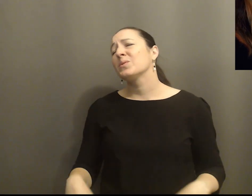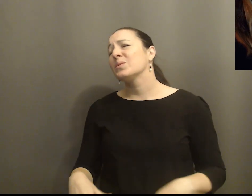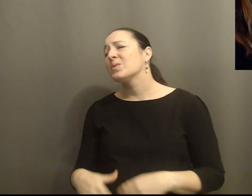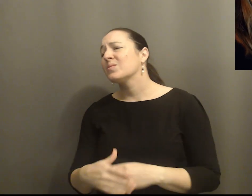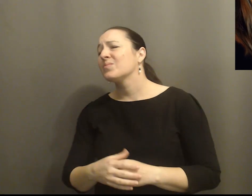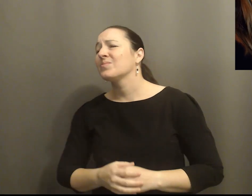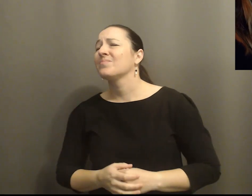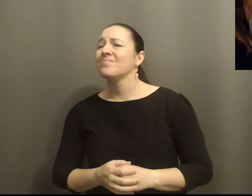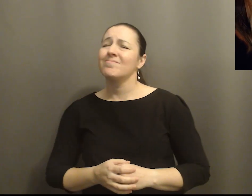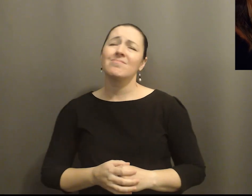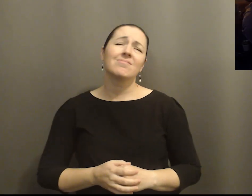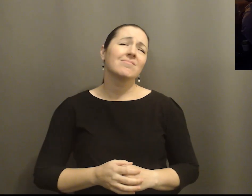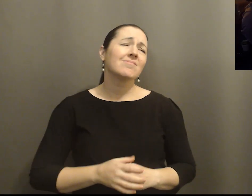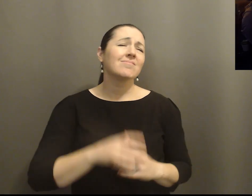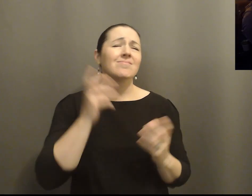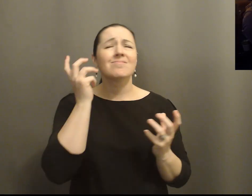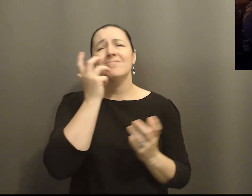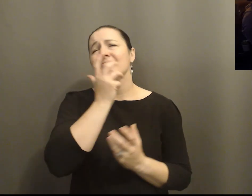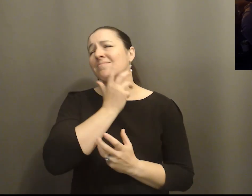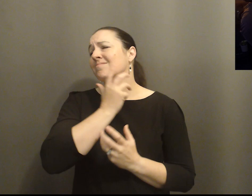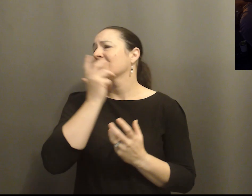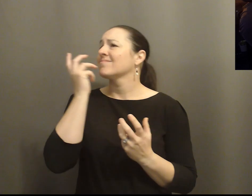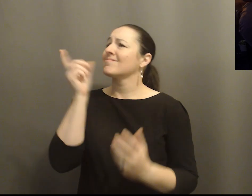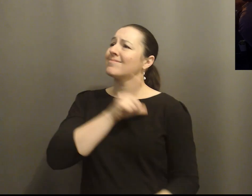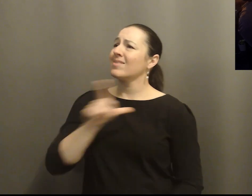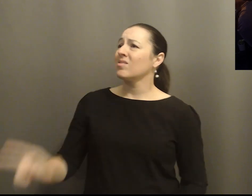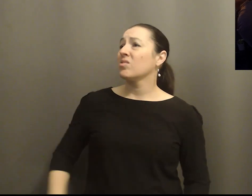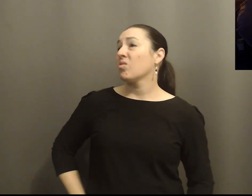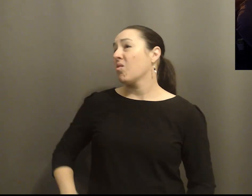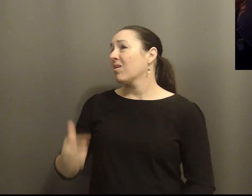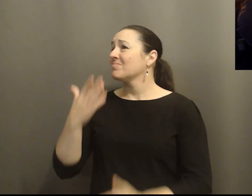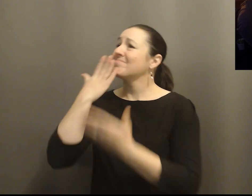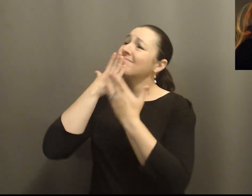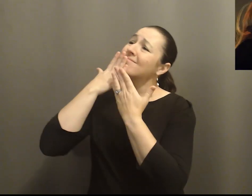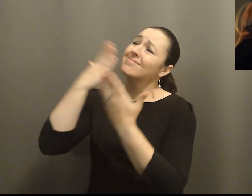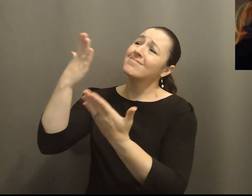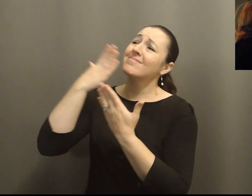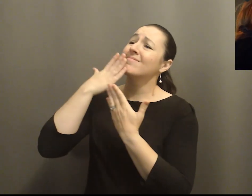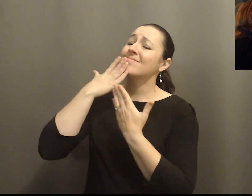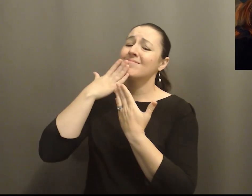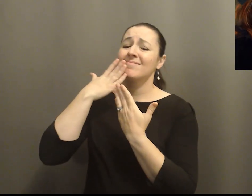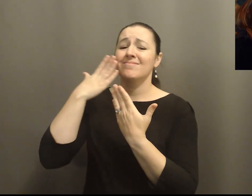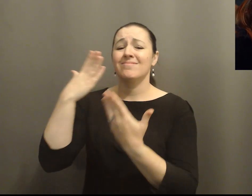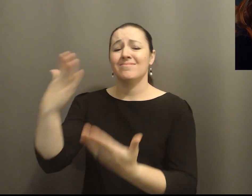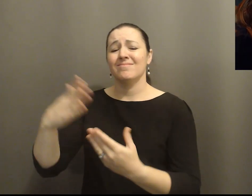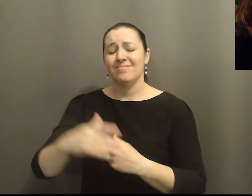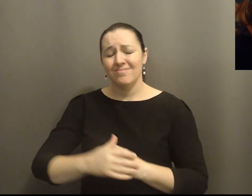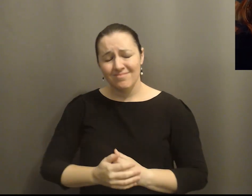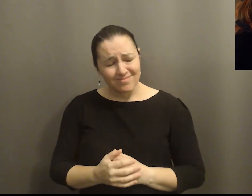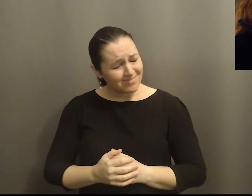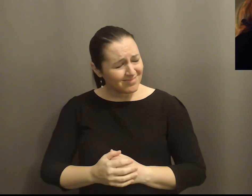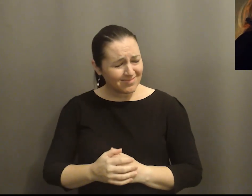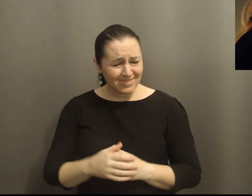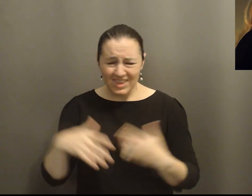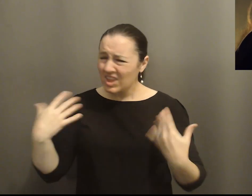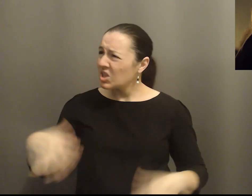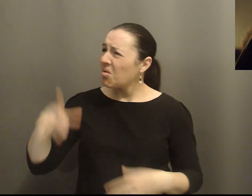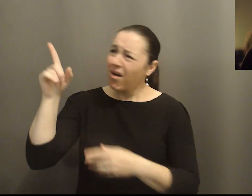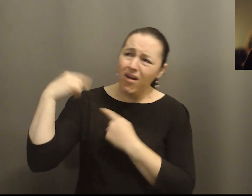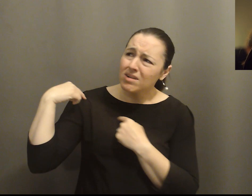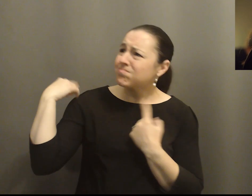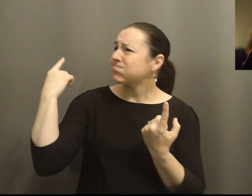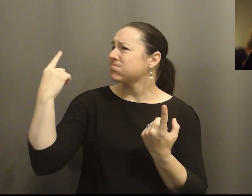Oh, you have been so